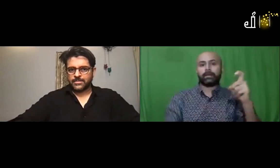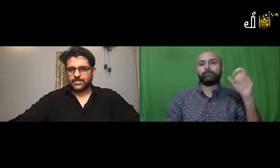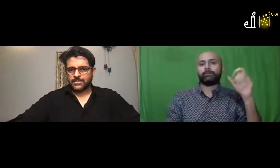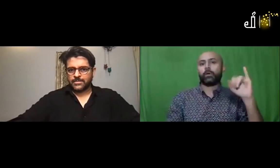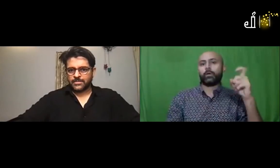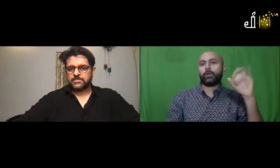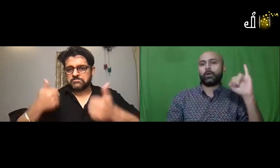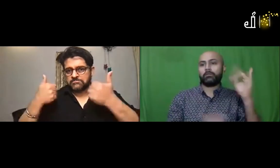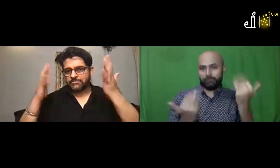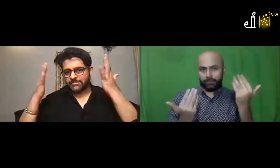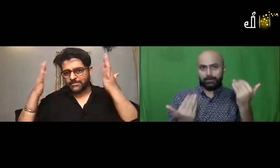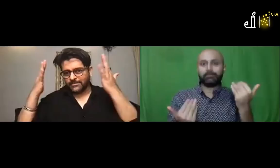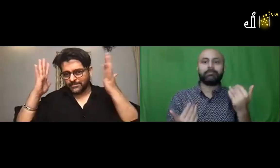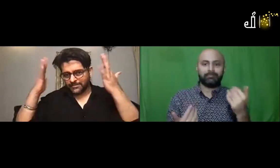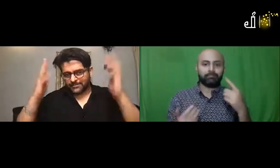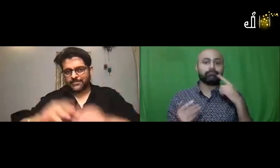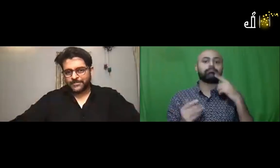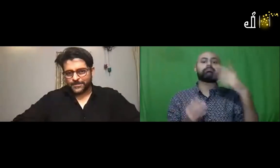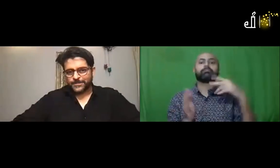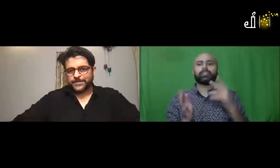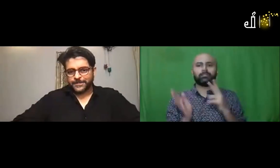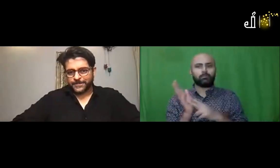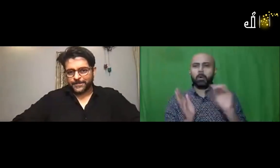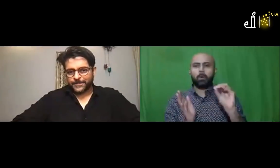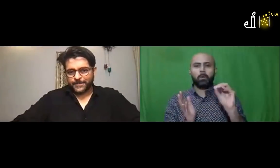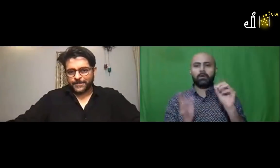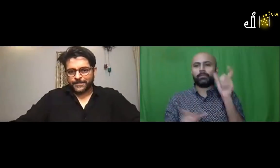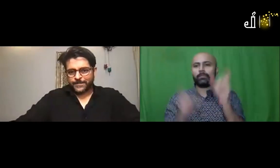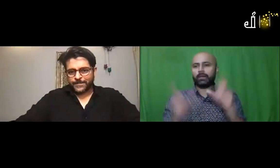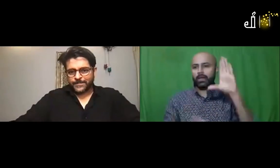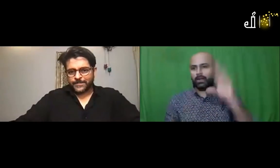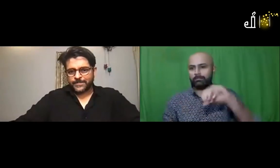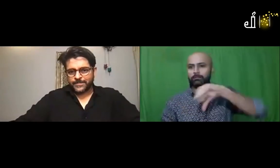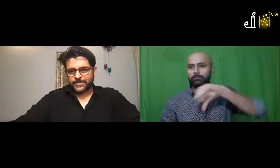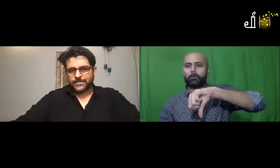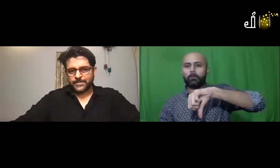language. 93 people have said yes, 73%.